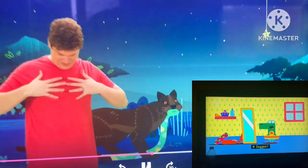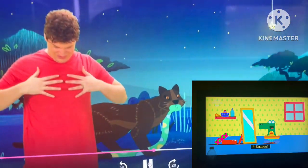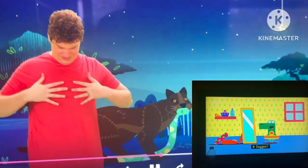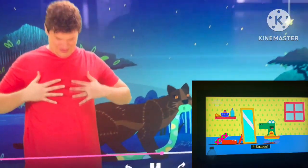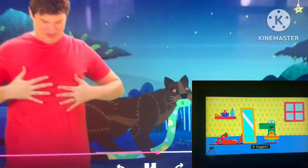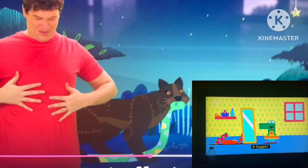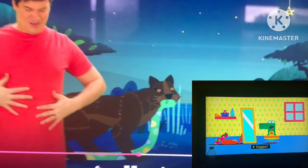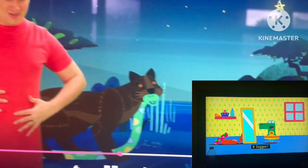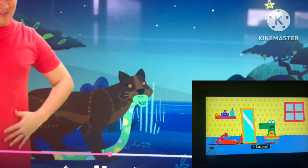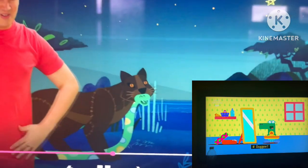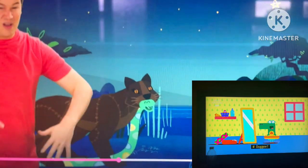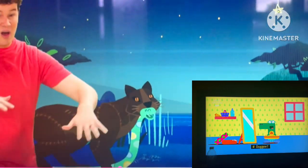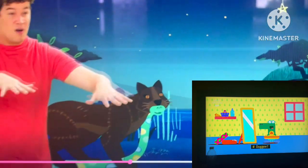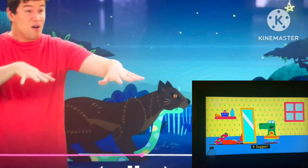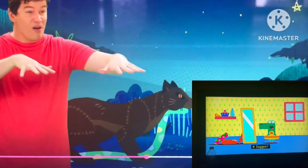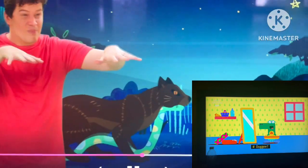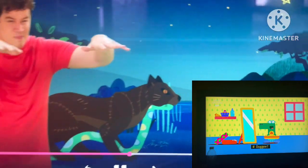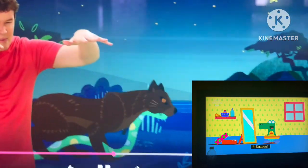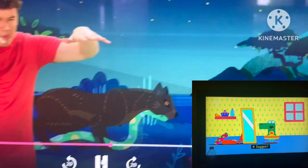A singe colored puma.